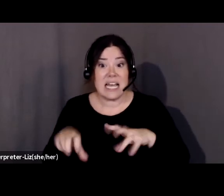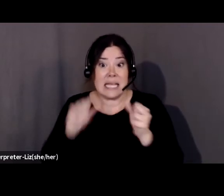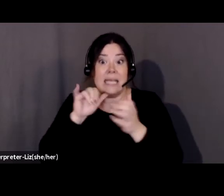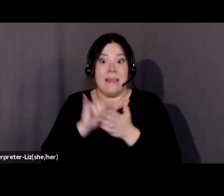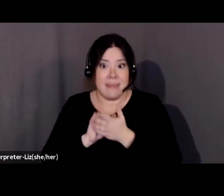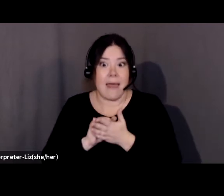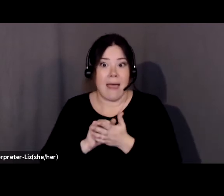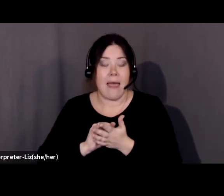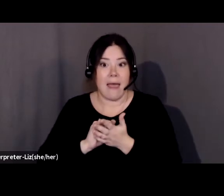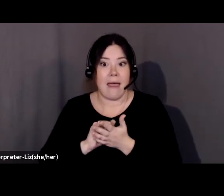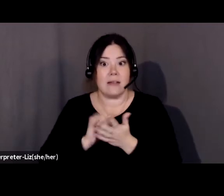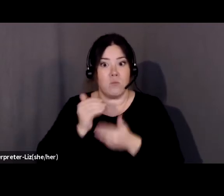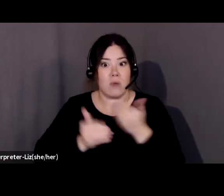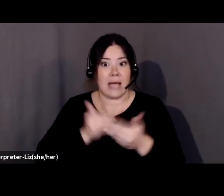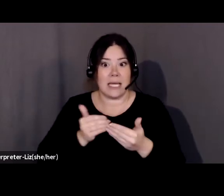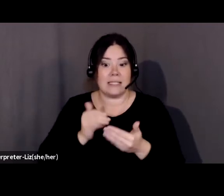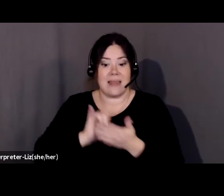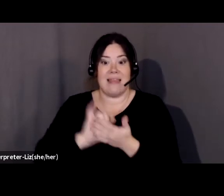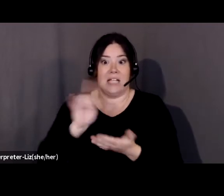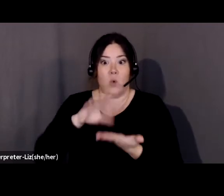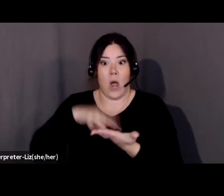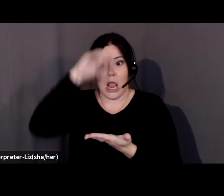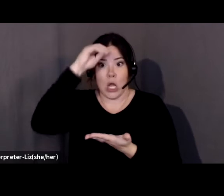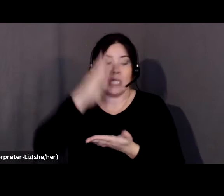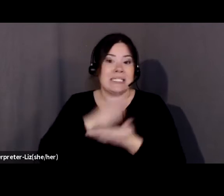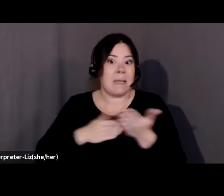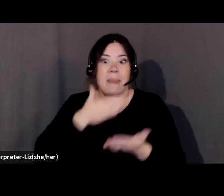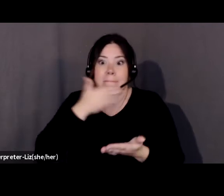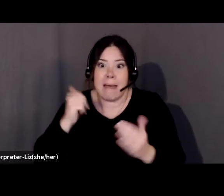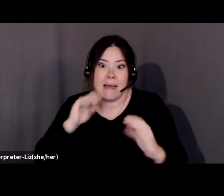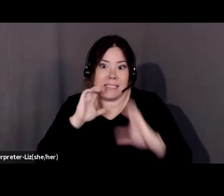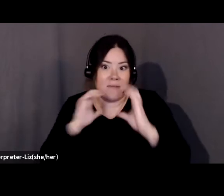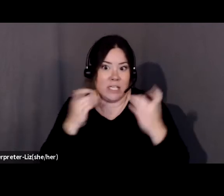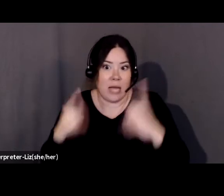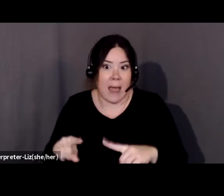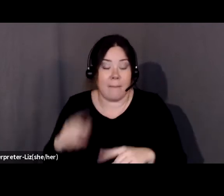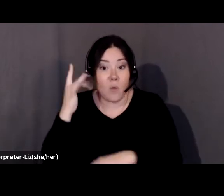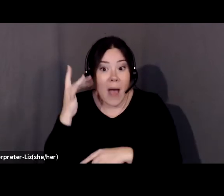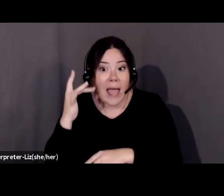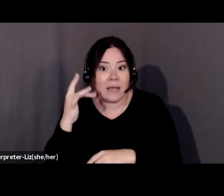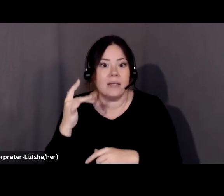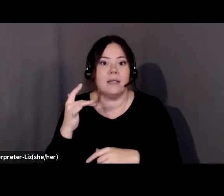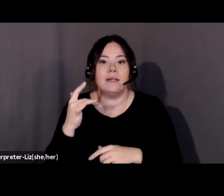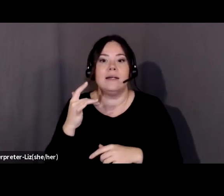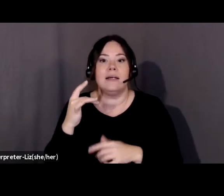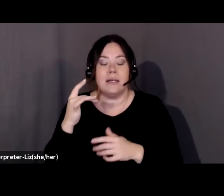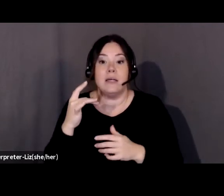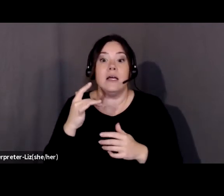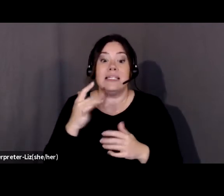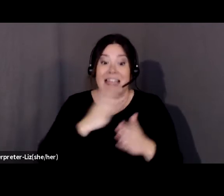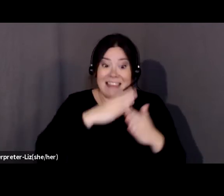have found some of the best conversations happen, because ultimately everything is tied to